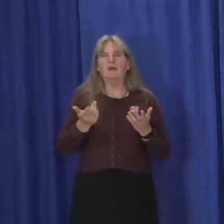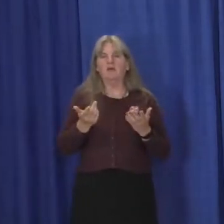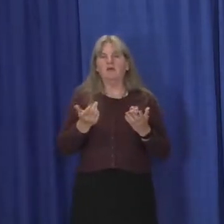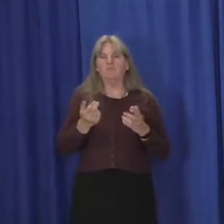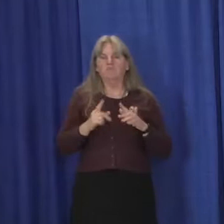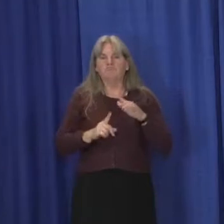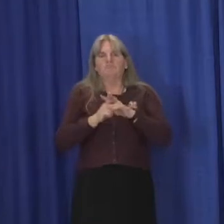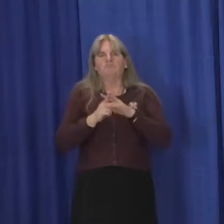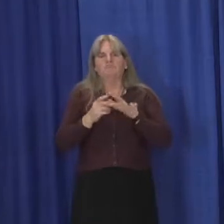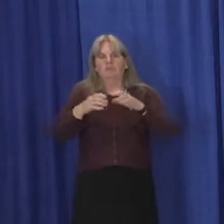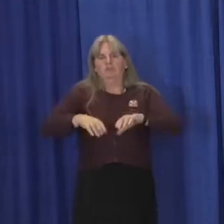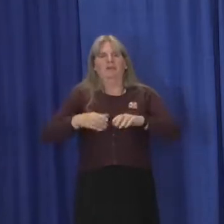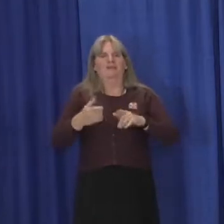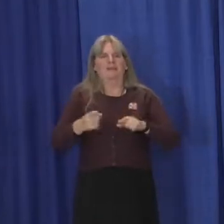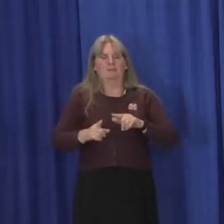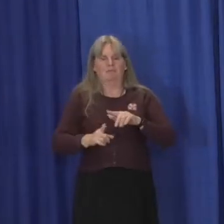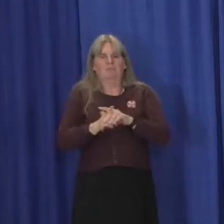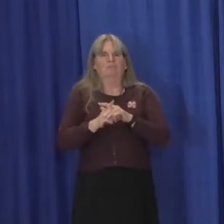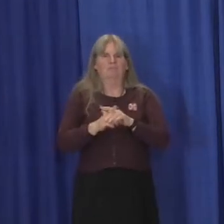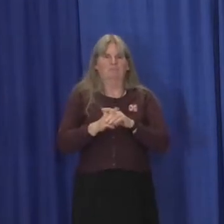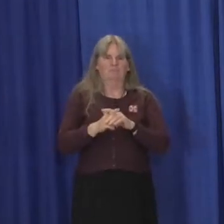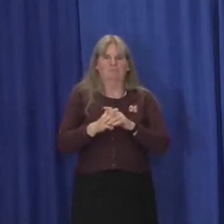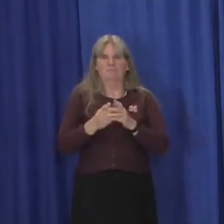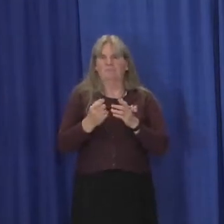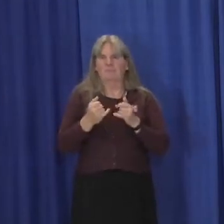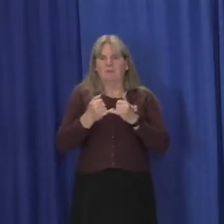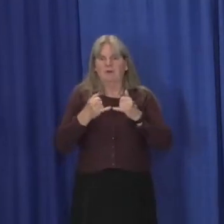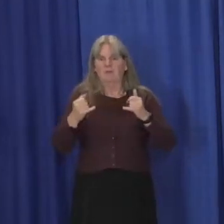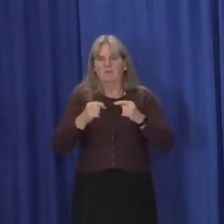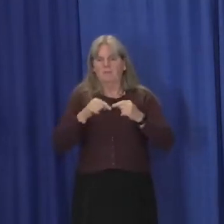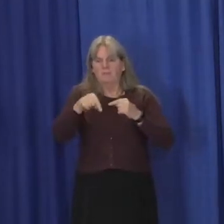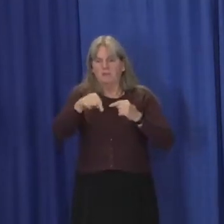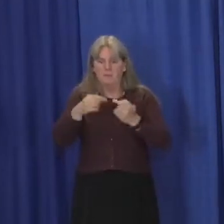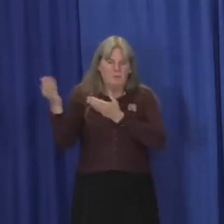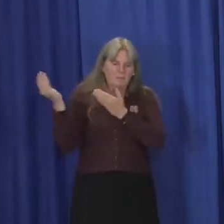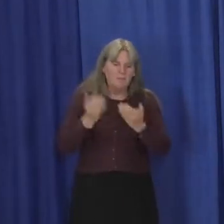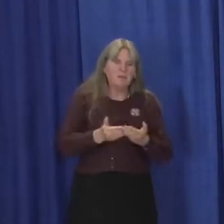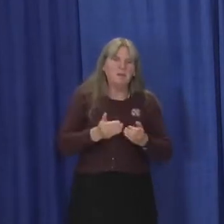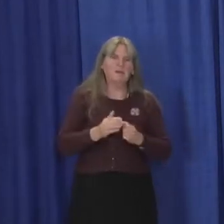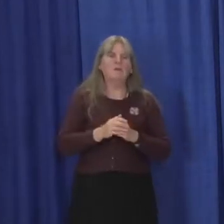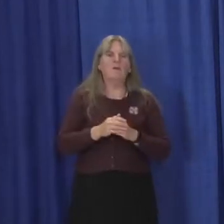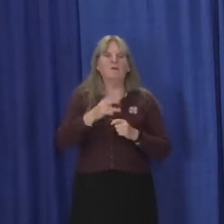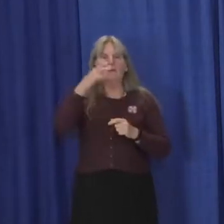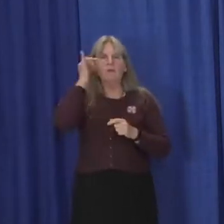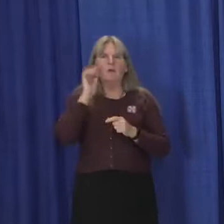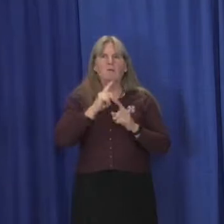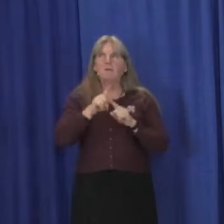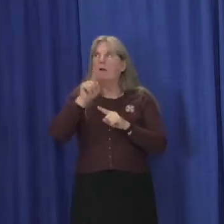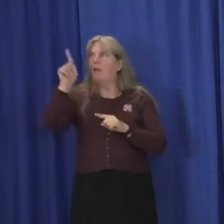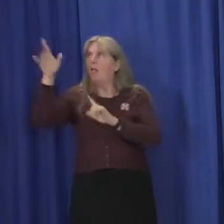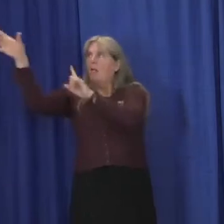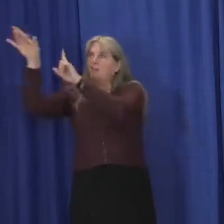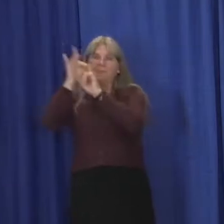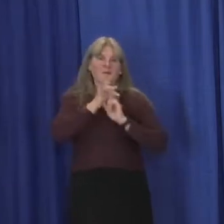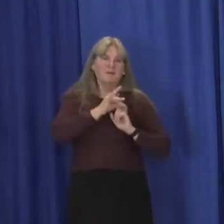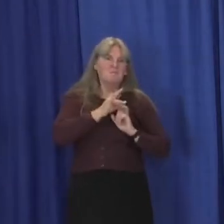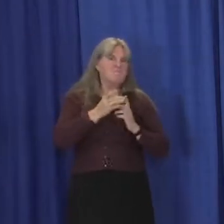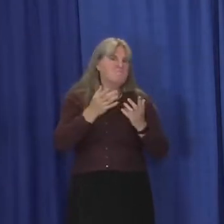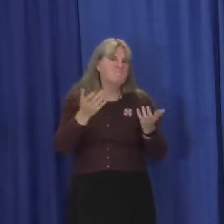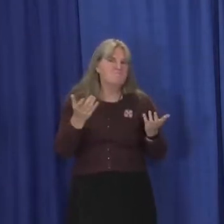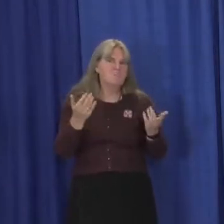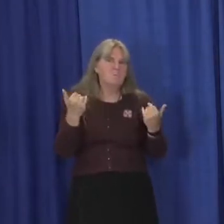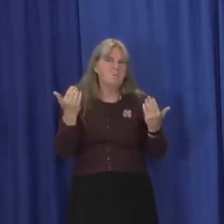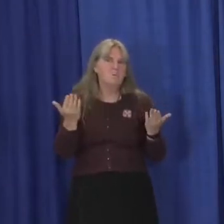chance alone in terms of how many people cross the border, how many Yukoners return home infected.